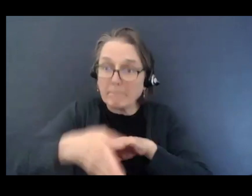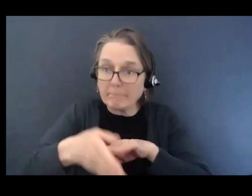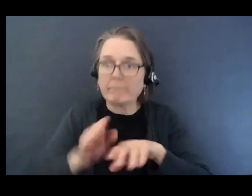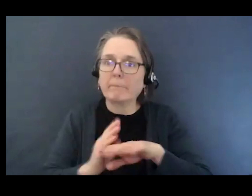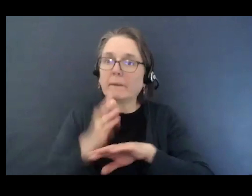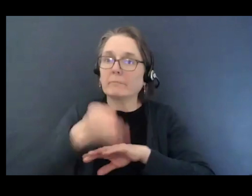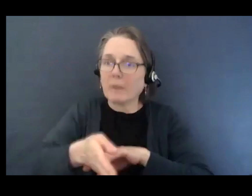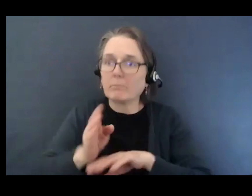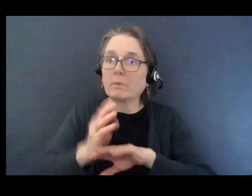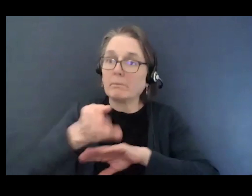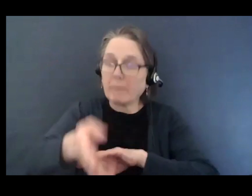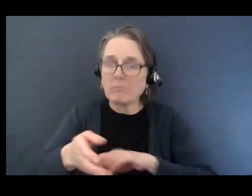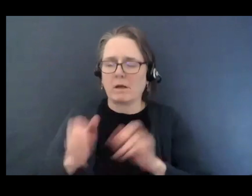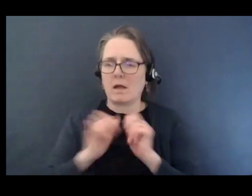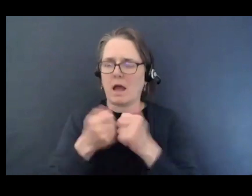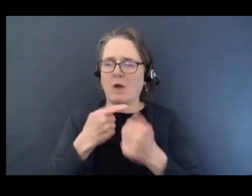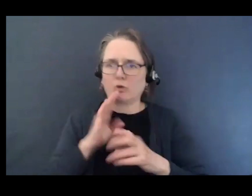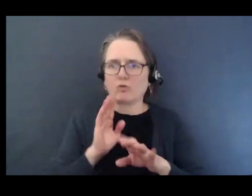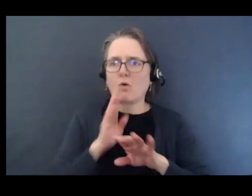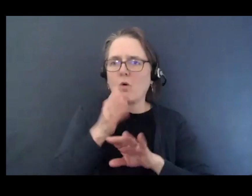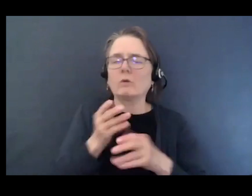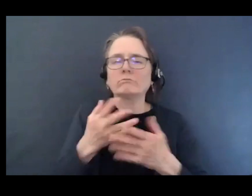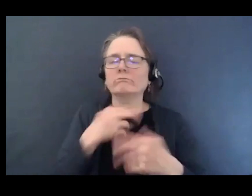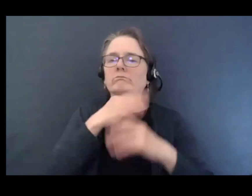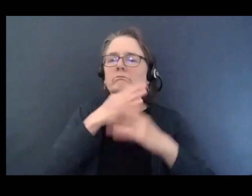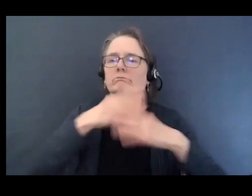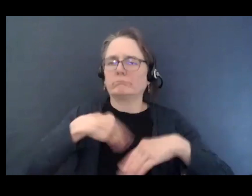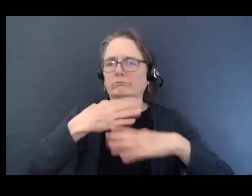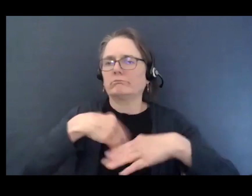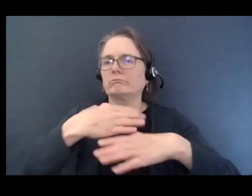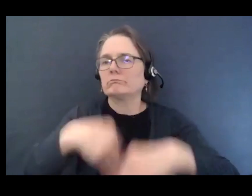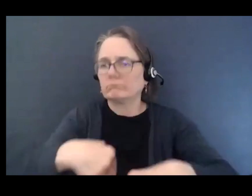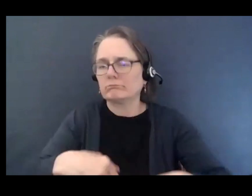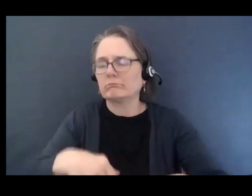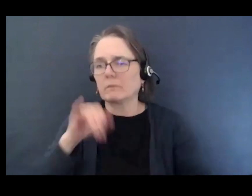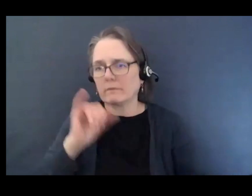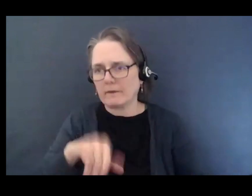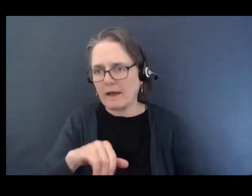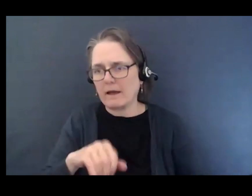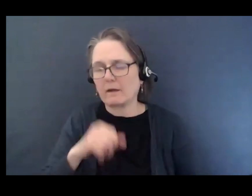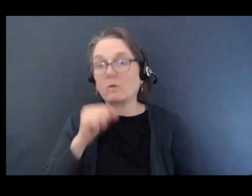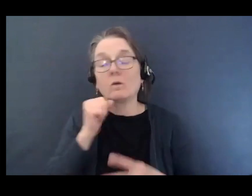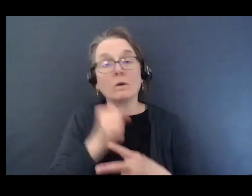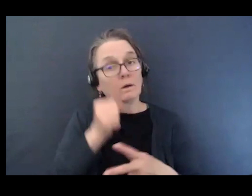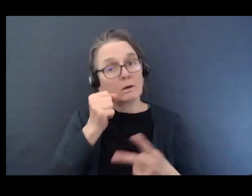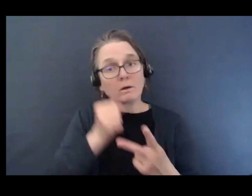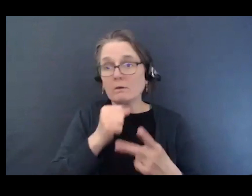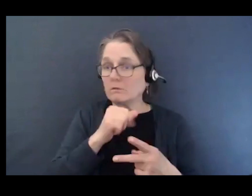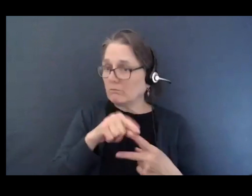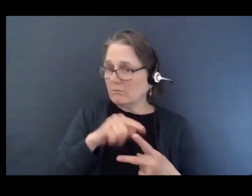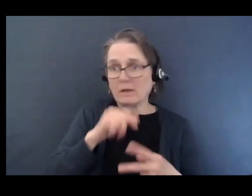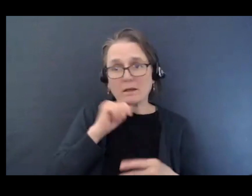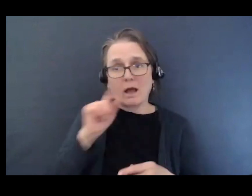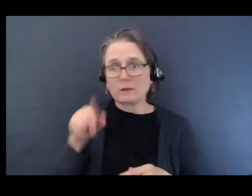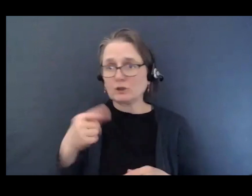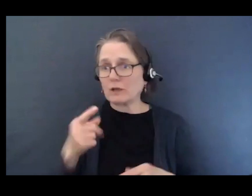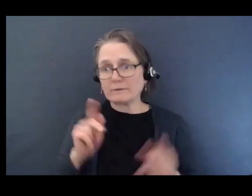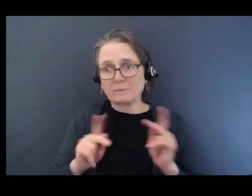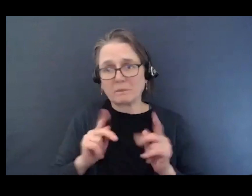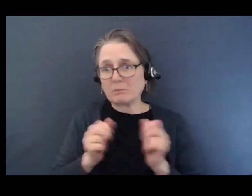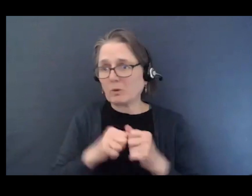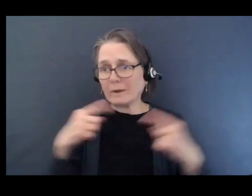It's important to note that that also applies to a lot of people who aren't using wheelchairs, right? People who